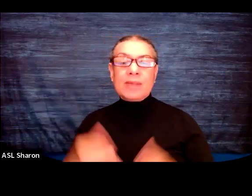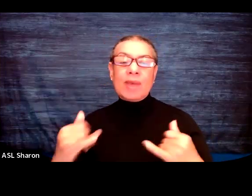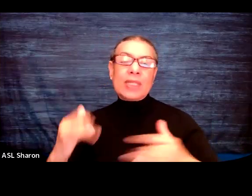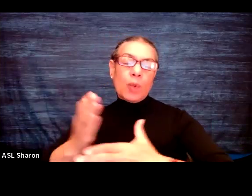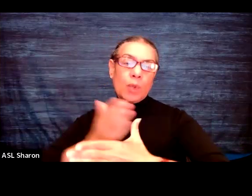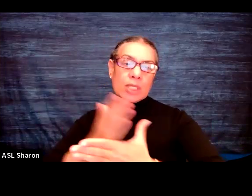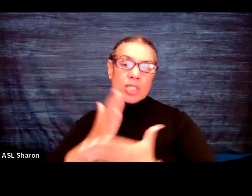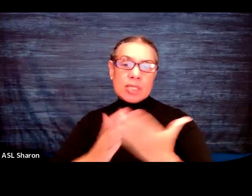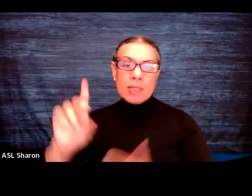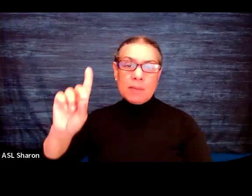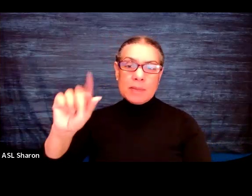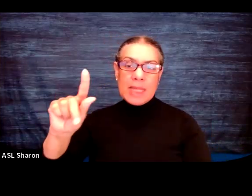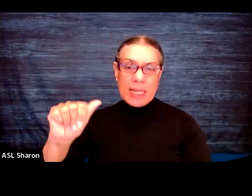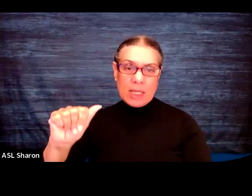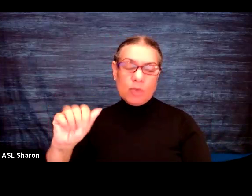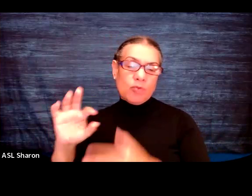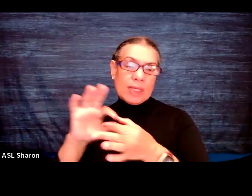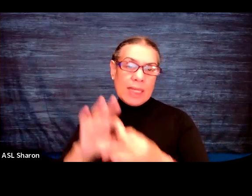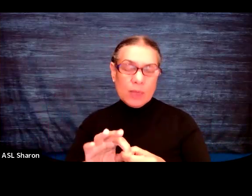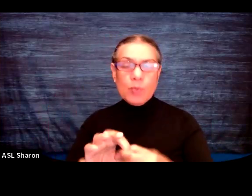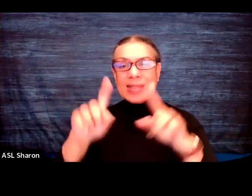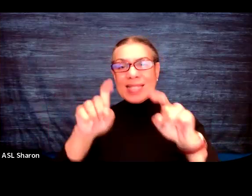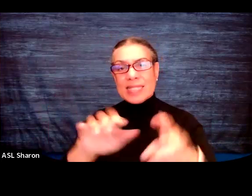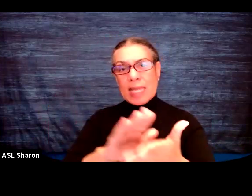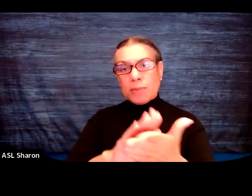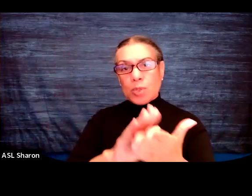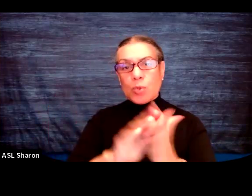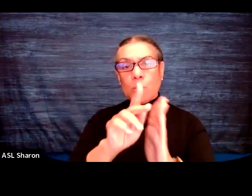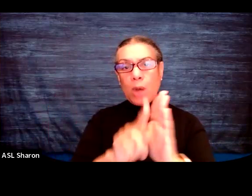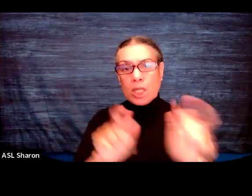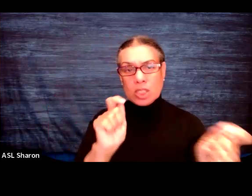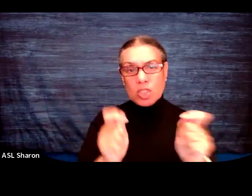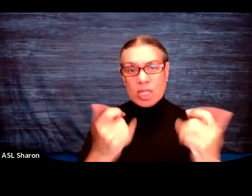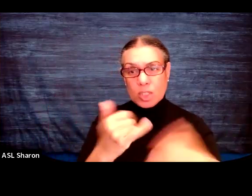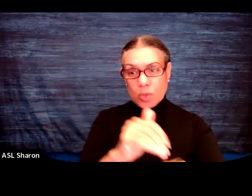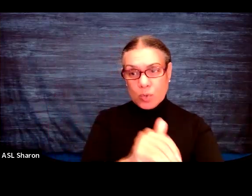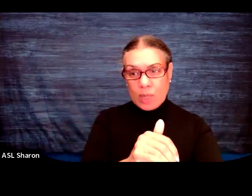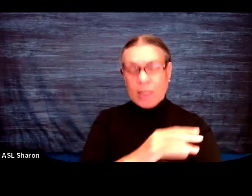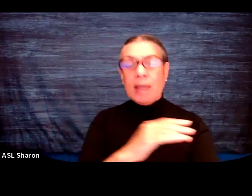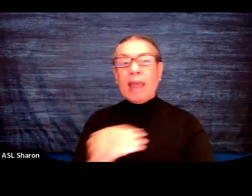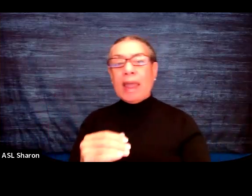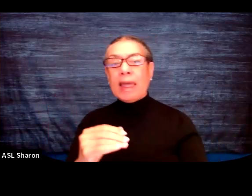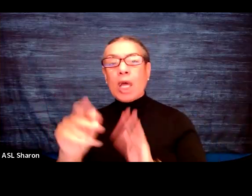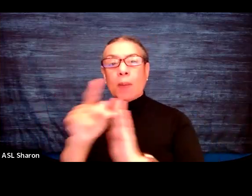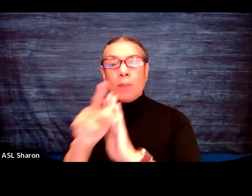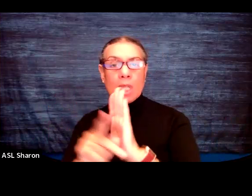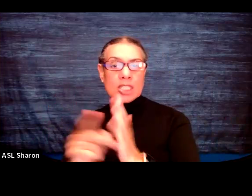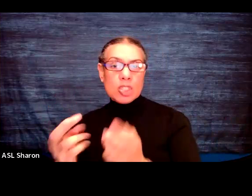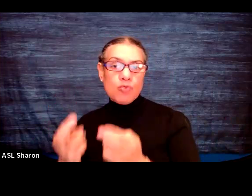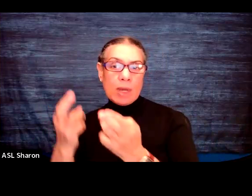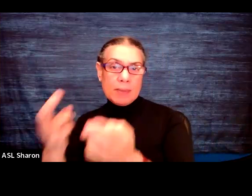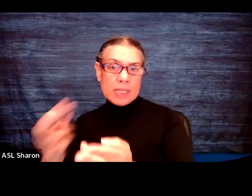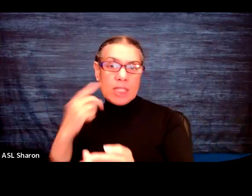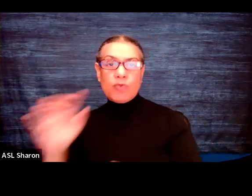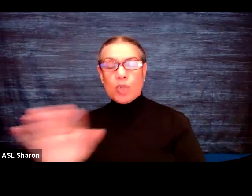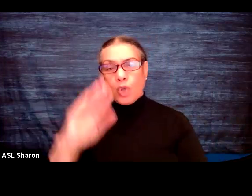share some data related to the exam school admissions policy changes this evening and bring forward a policy recommendation for